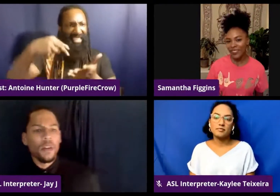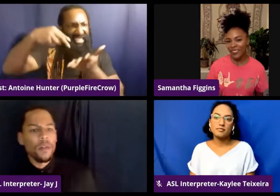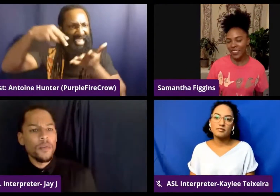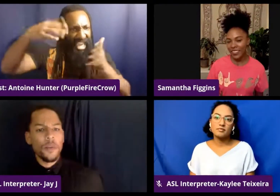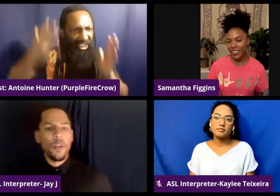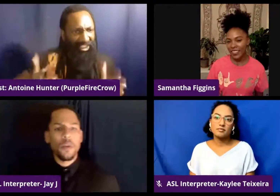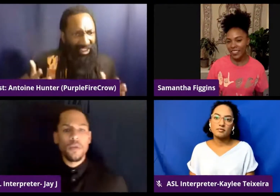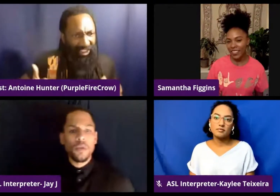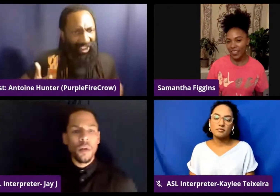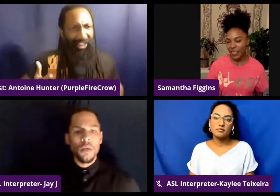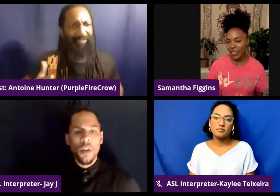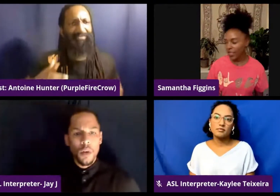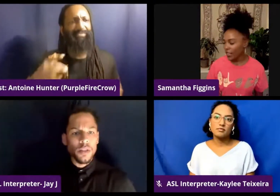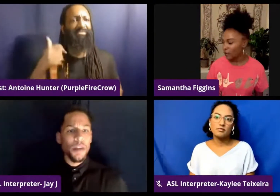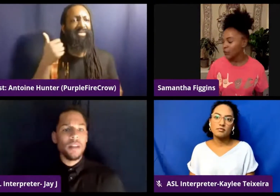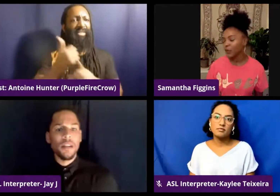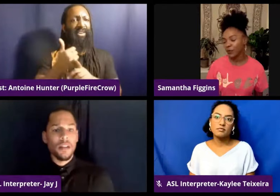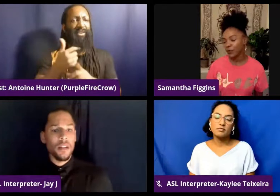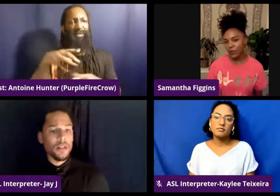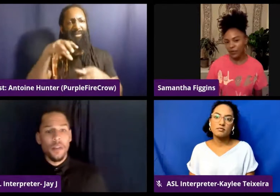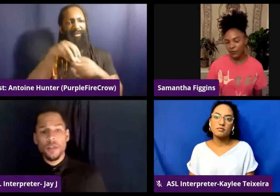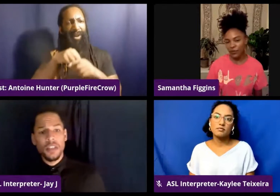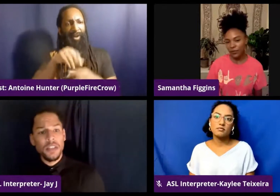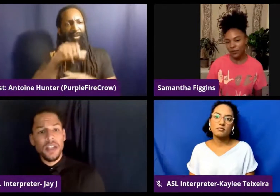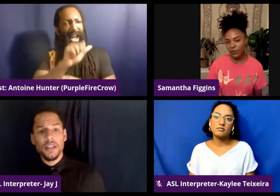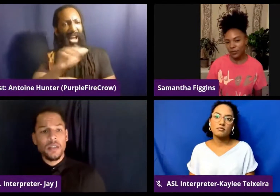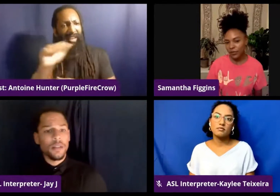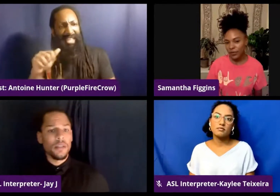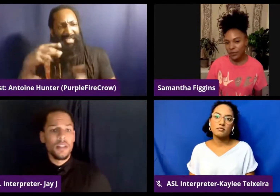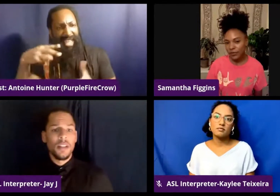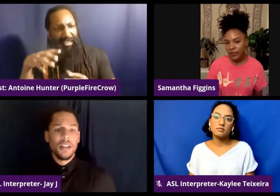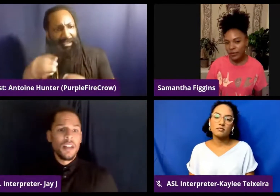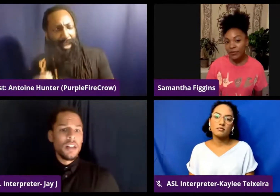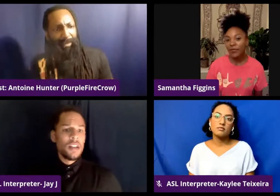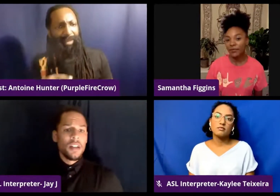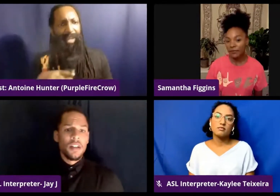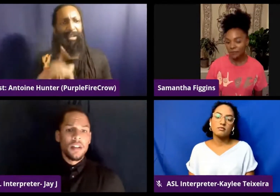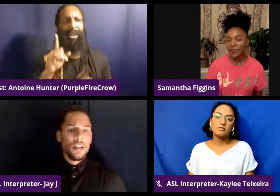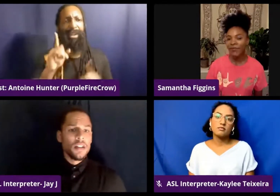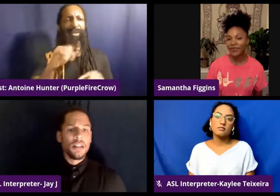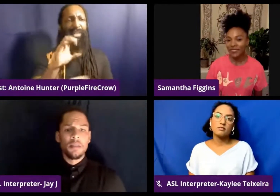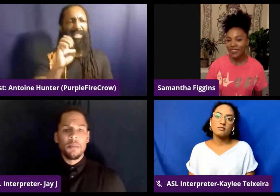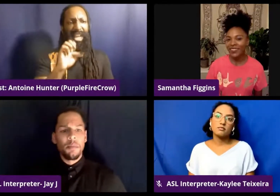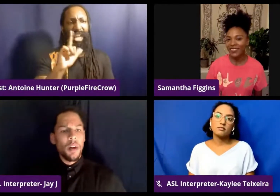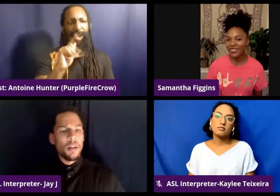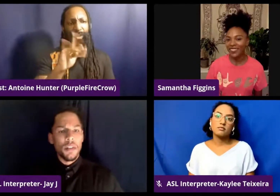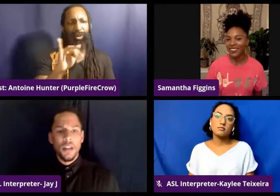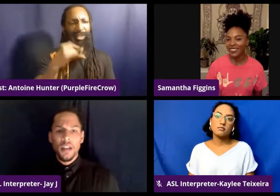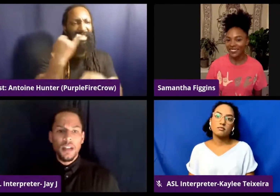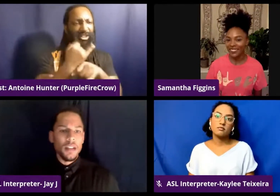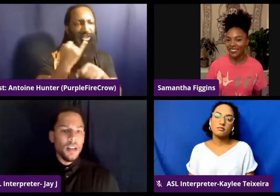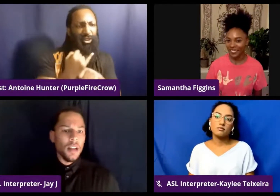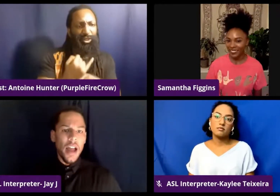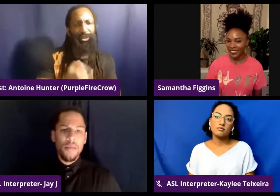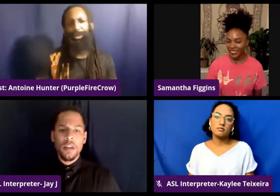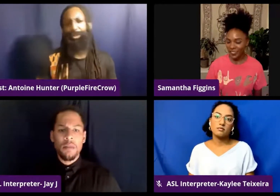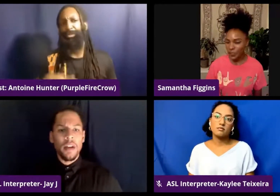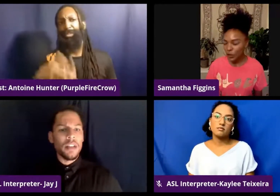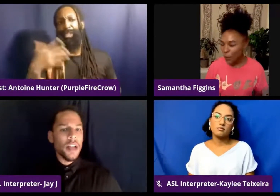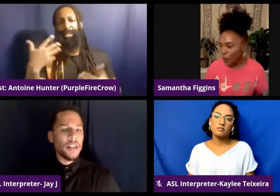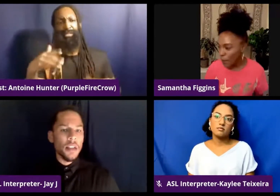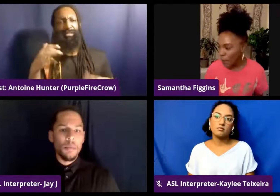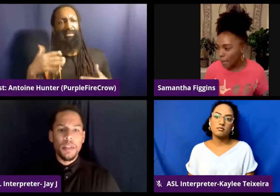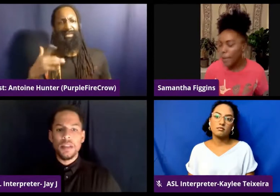Well, for those who don't know, Samantha herself is a dancer. She's involved in